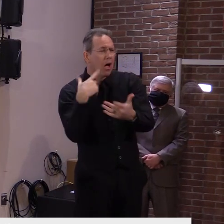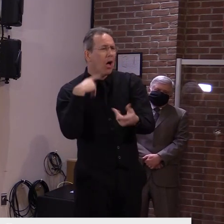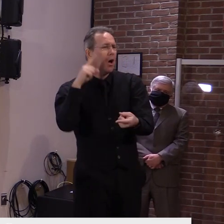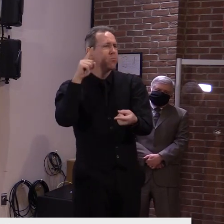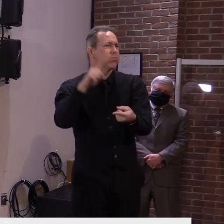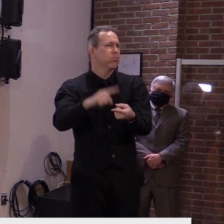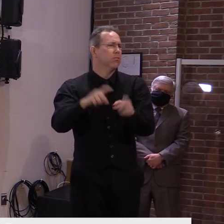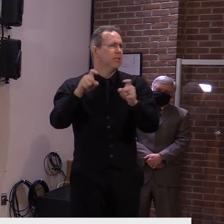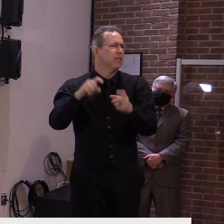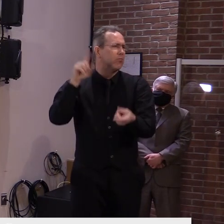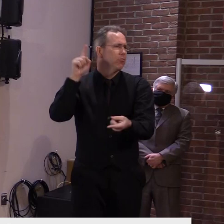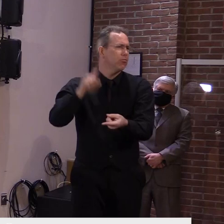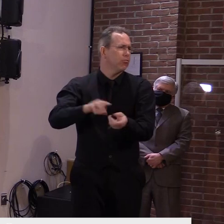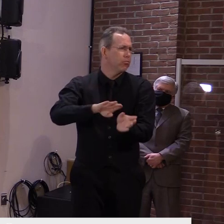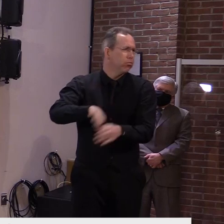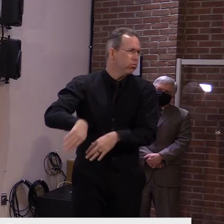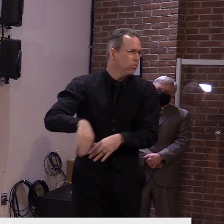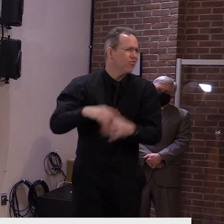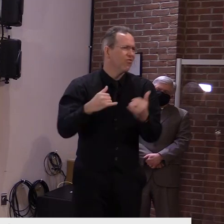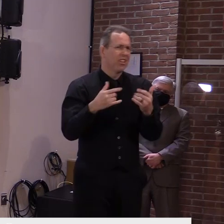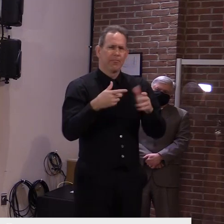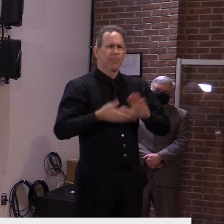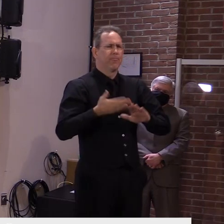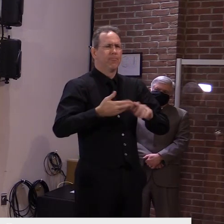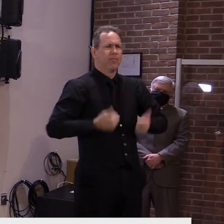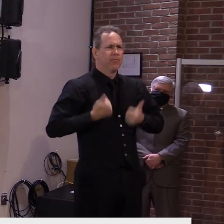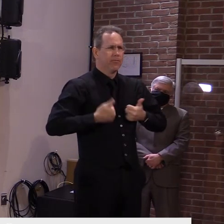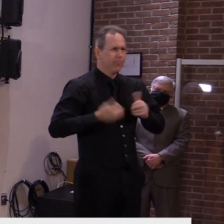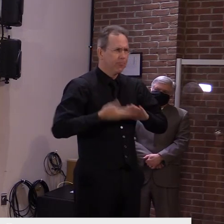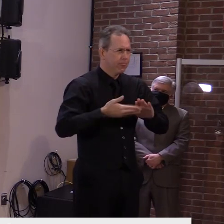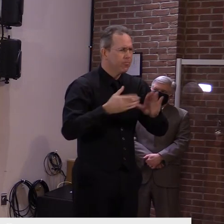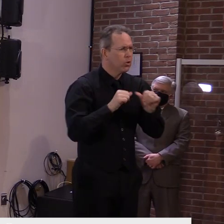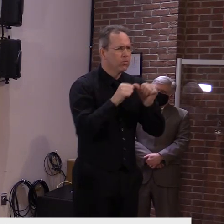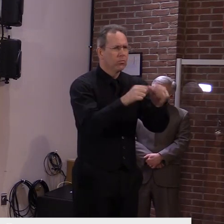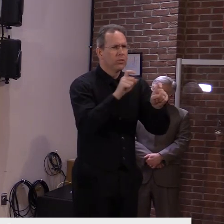tracing, and we would ask people to get tested at that point.